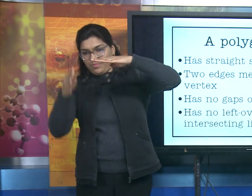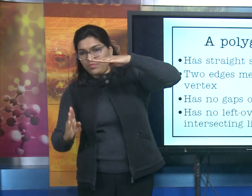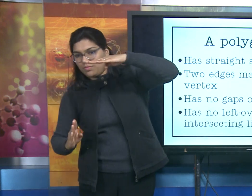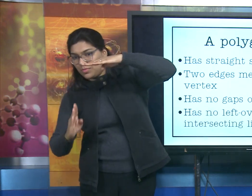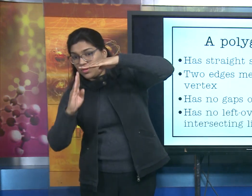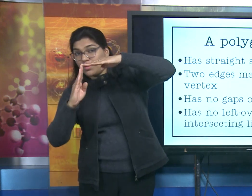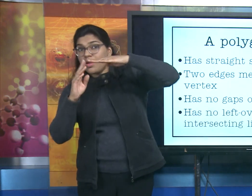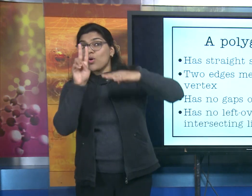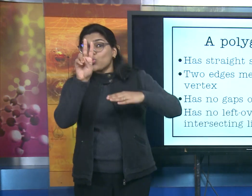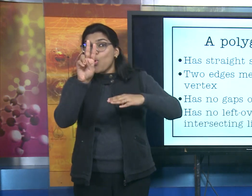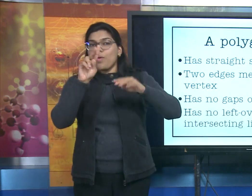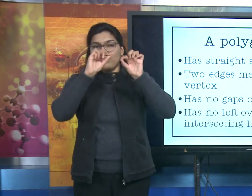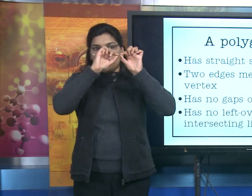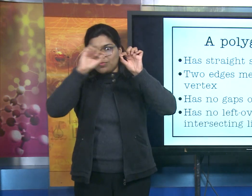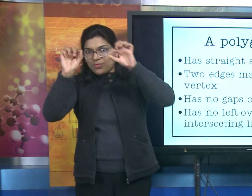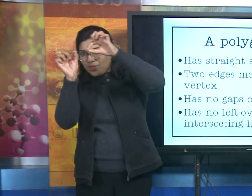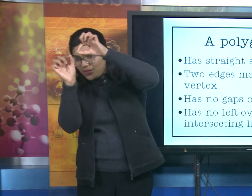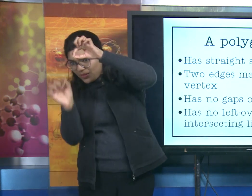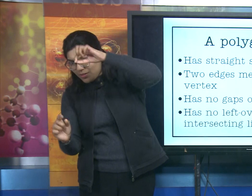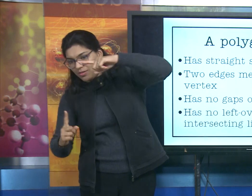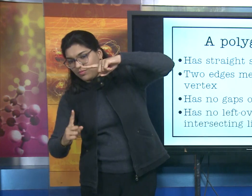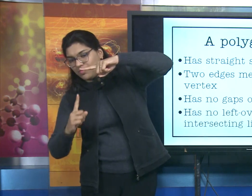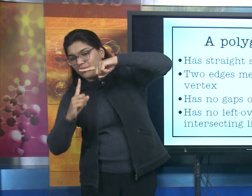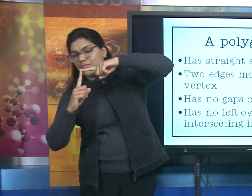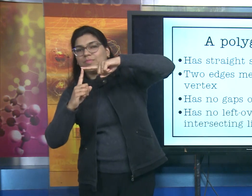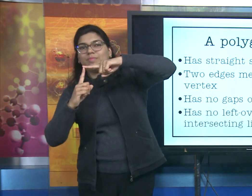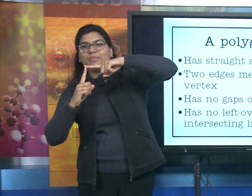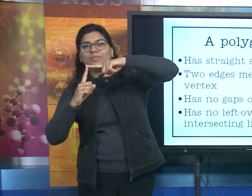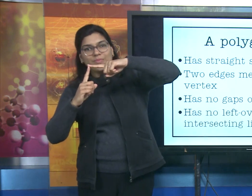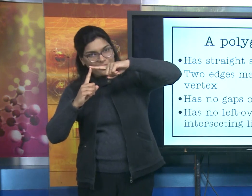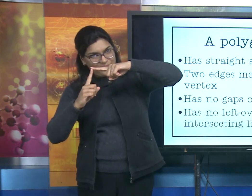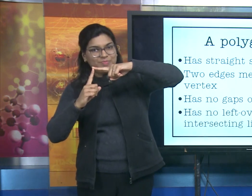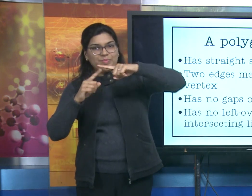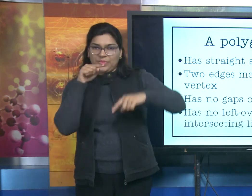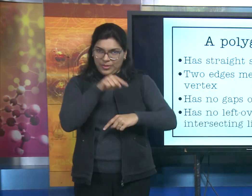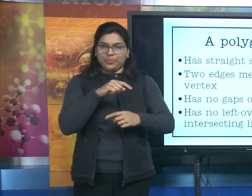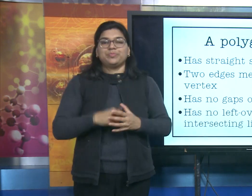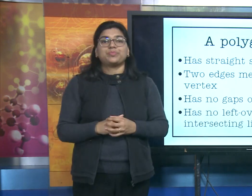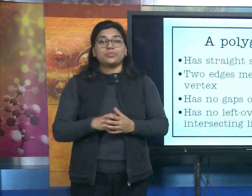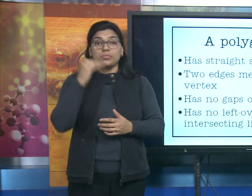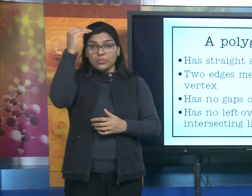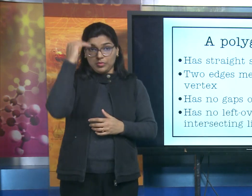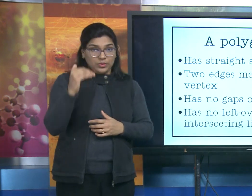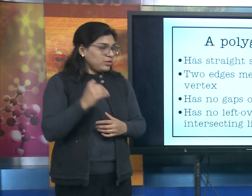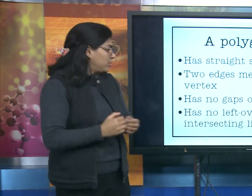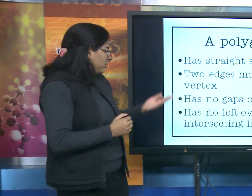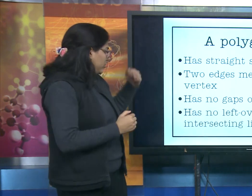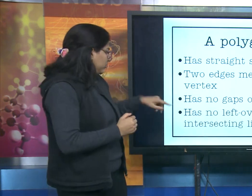So that combining point, or you can say the angle shaped point, is known as vertex.